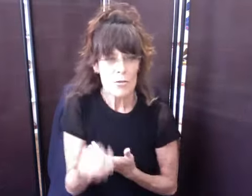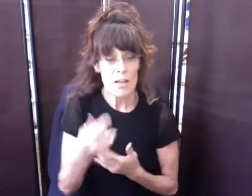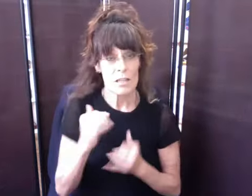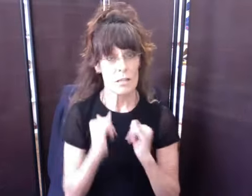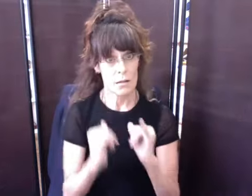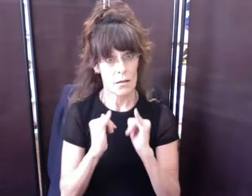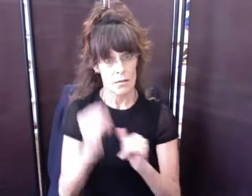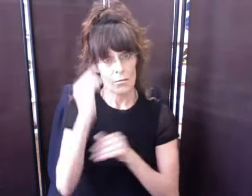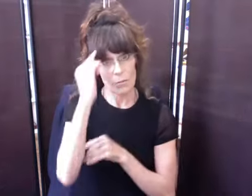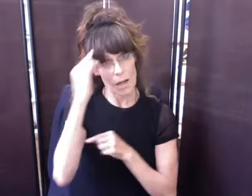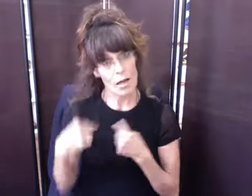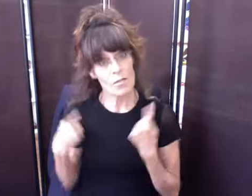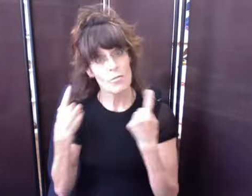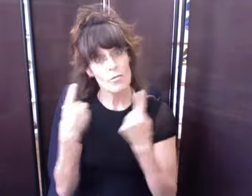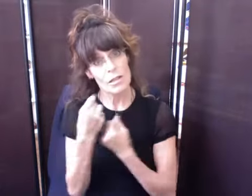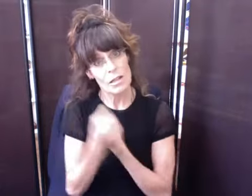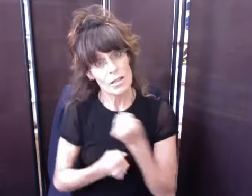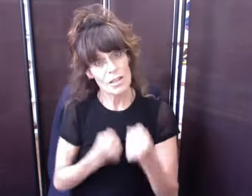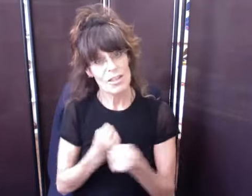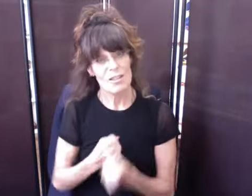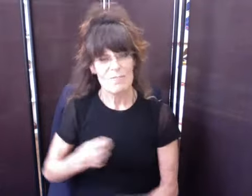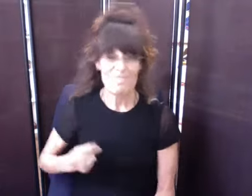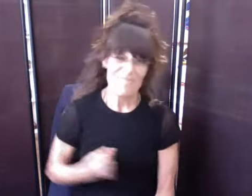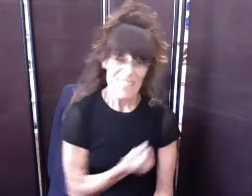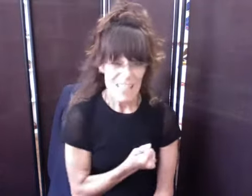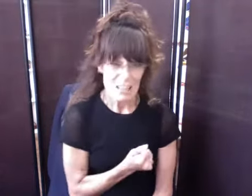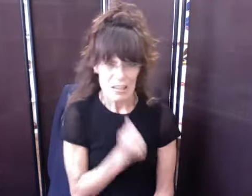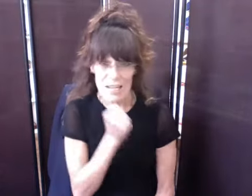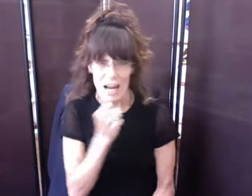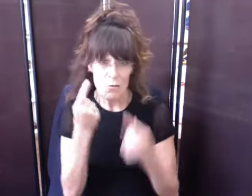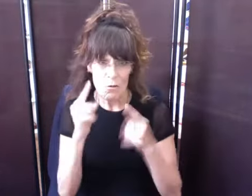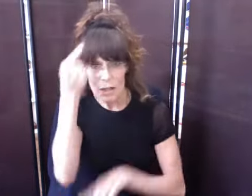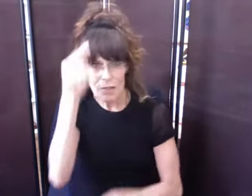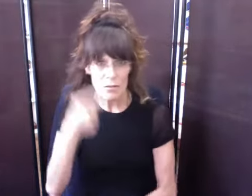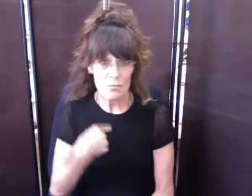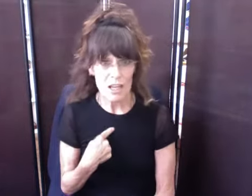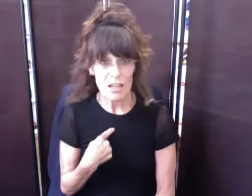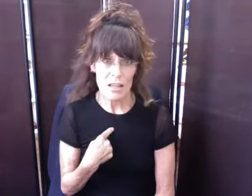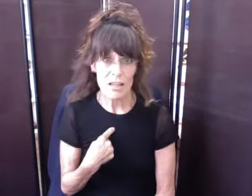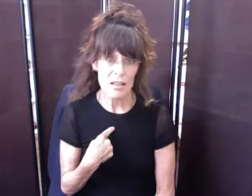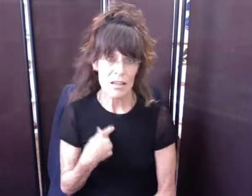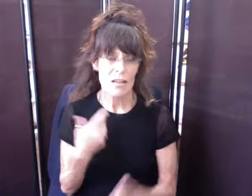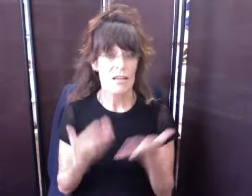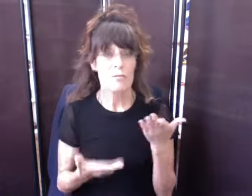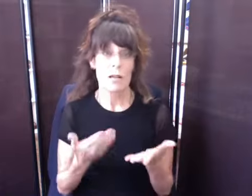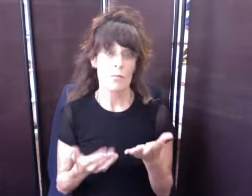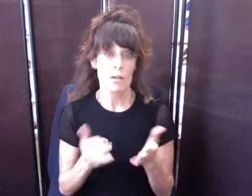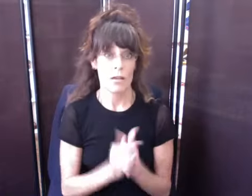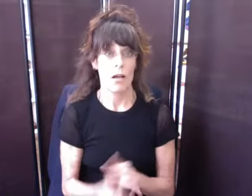years, right? Which is, gosh, maybe this isn't really working for me. Maybe that one thing I'm hiding from everybody